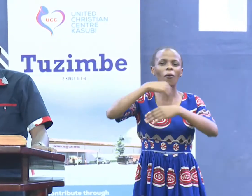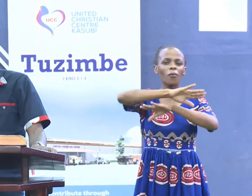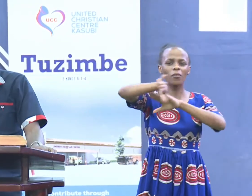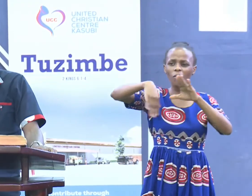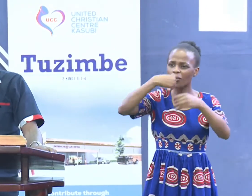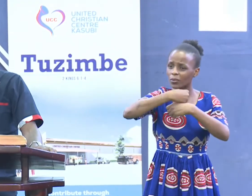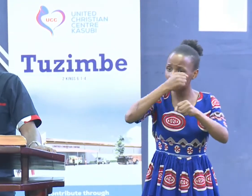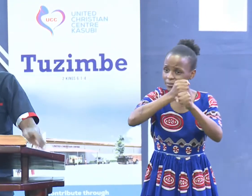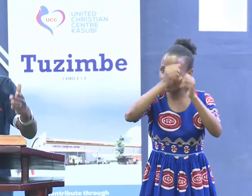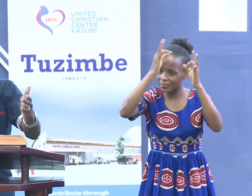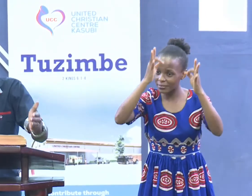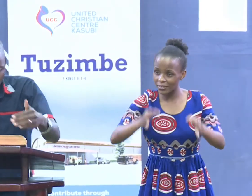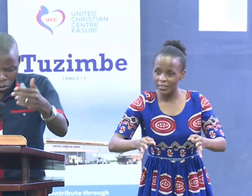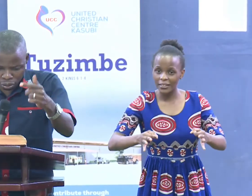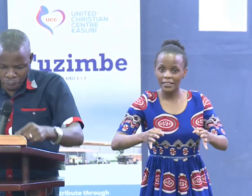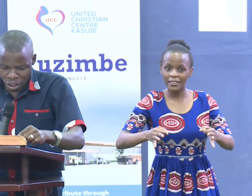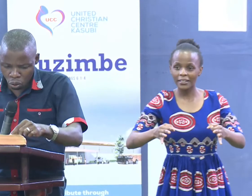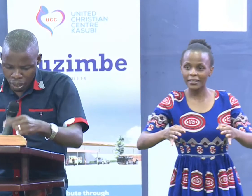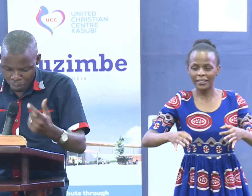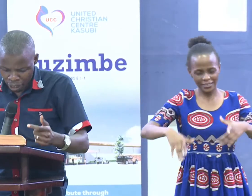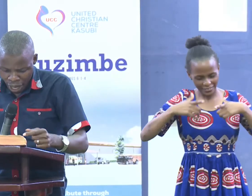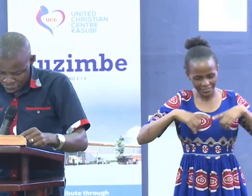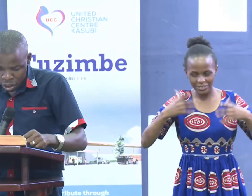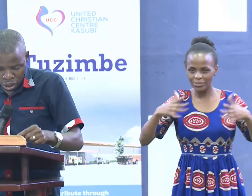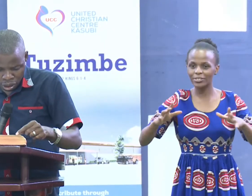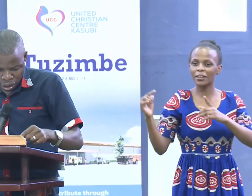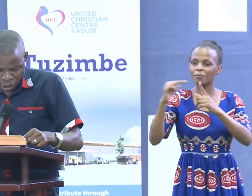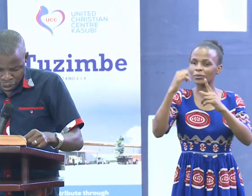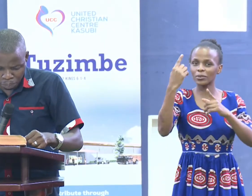of all creation. Let us read verse